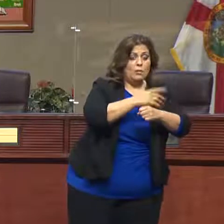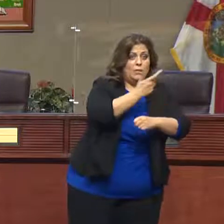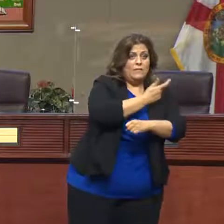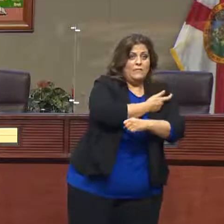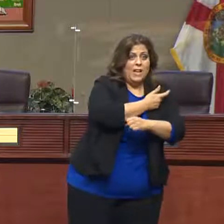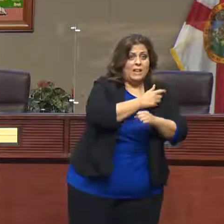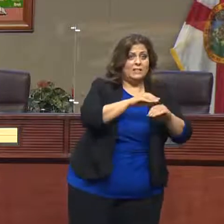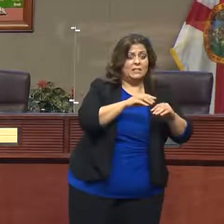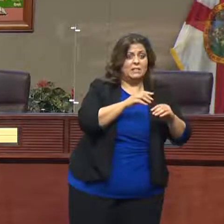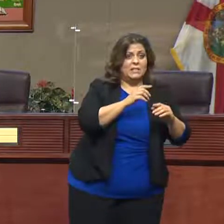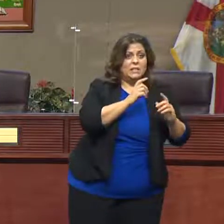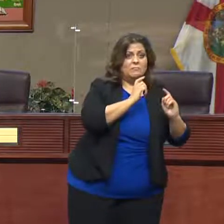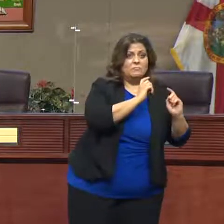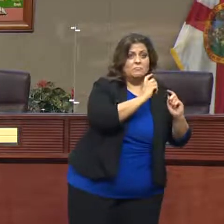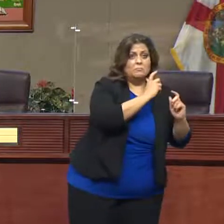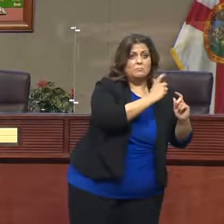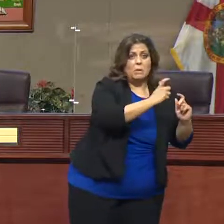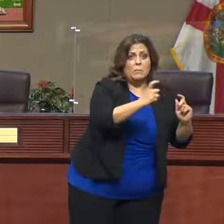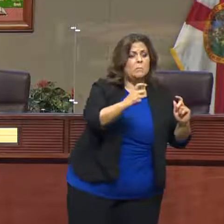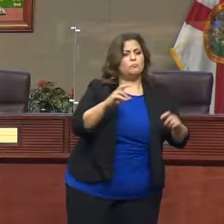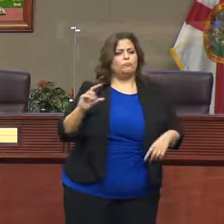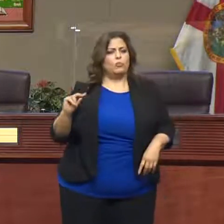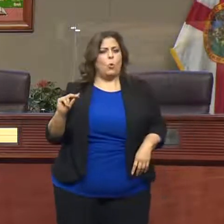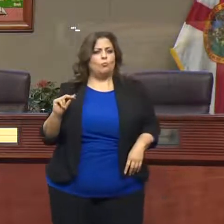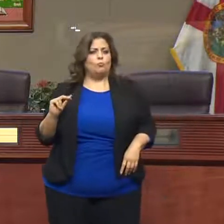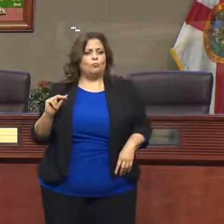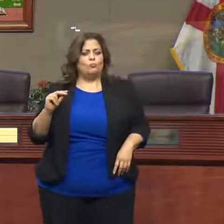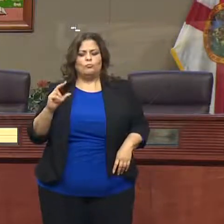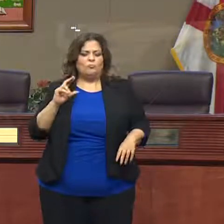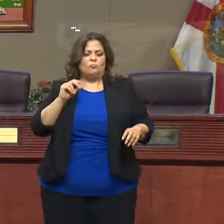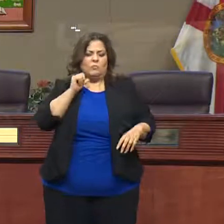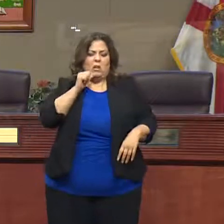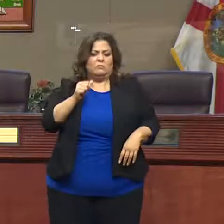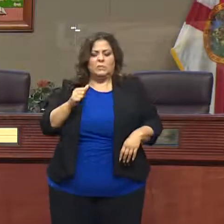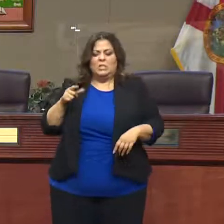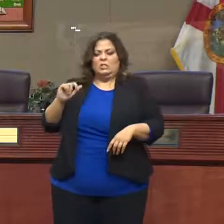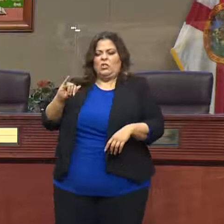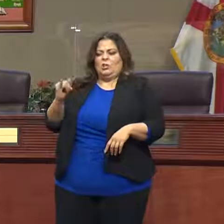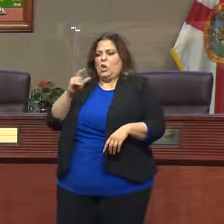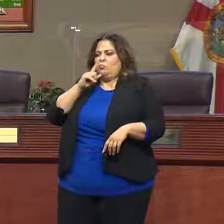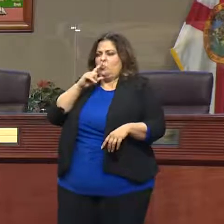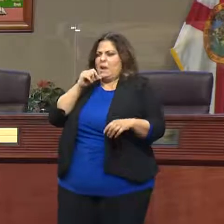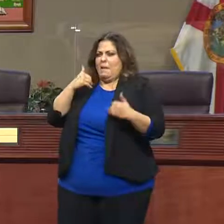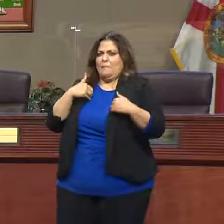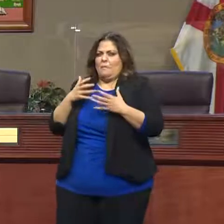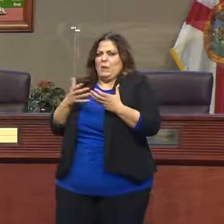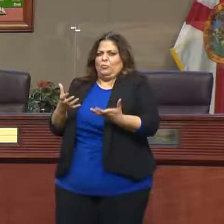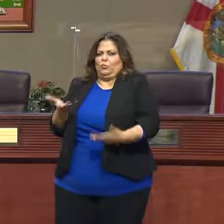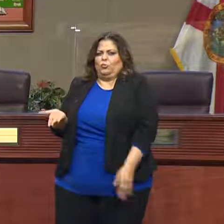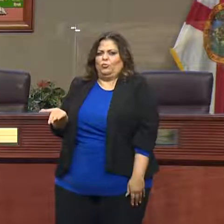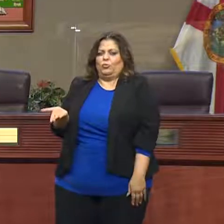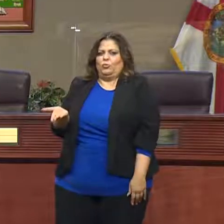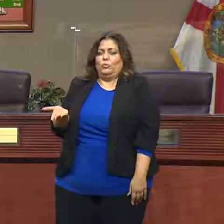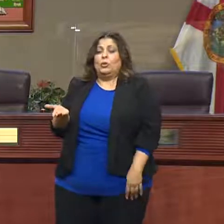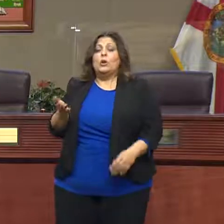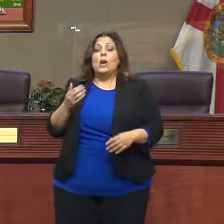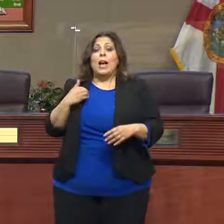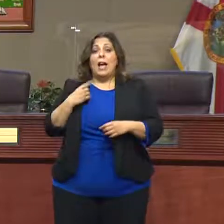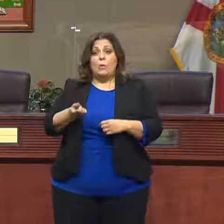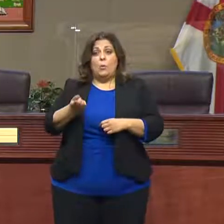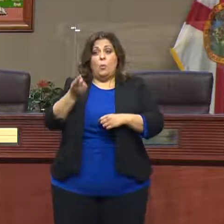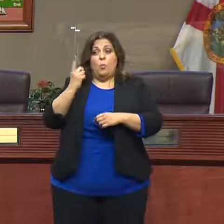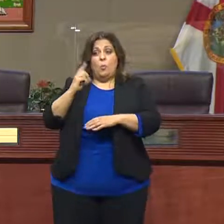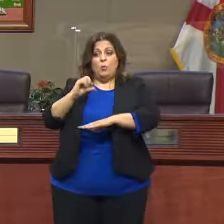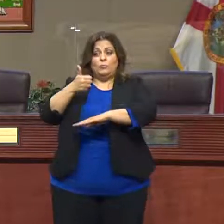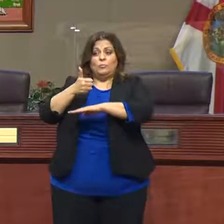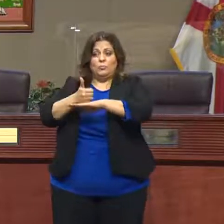because we were not doing, to begin with, that many Johnson & Johnson. The federal site was the one receiving here most